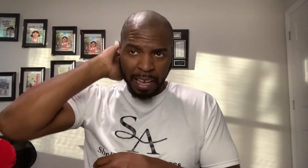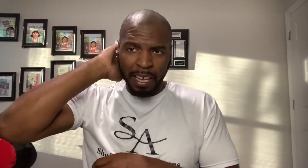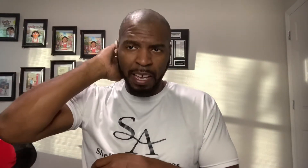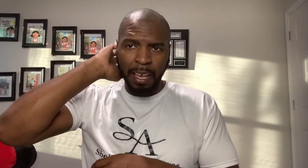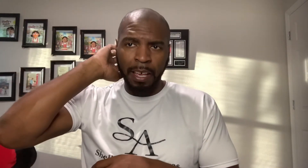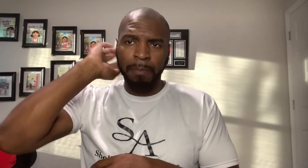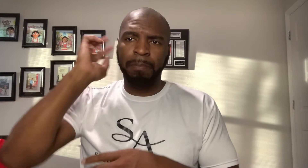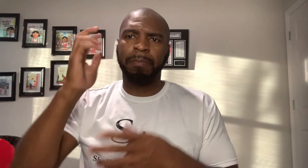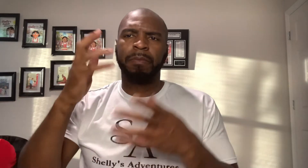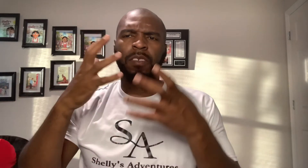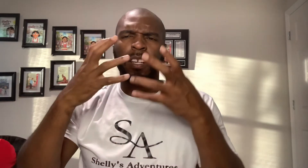lion,